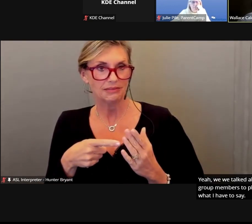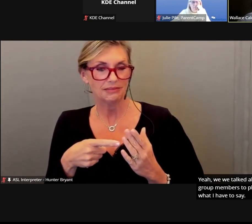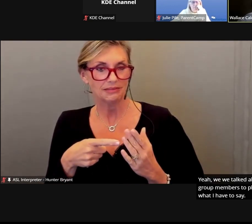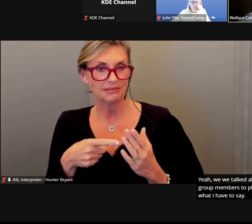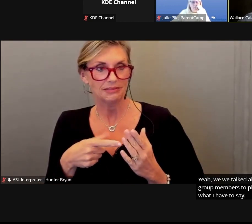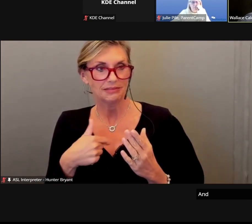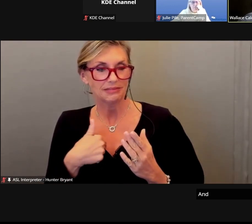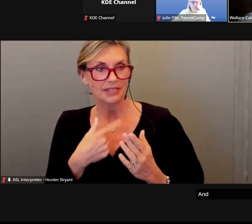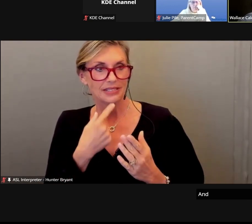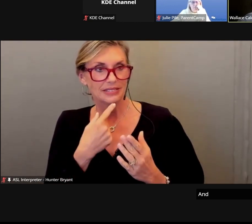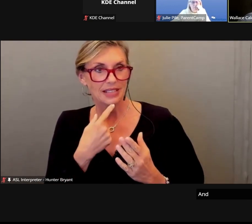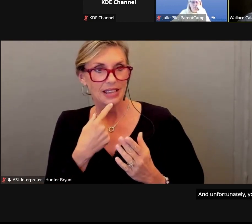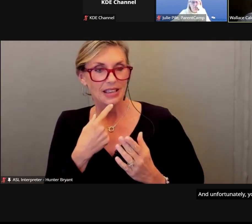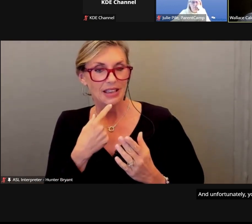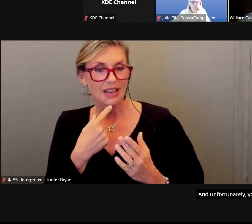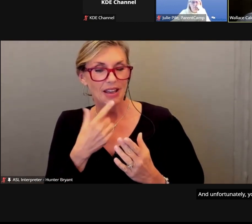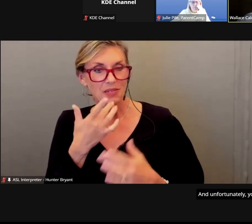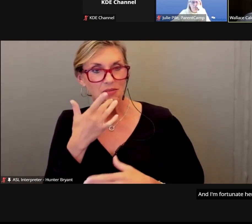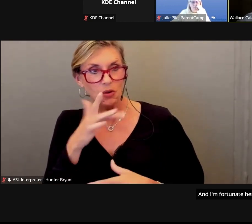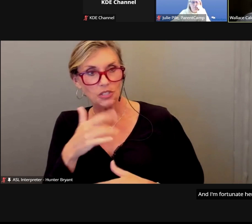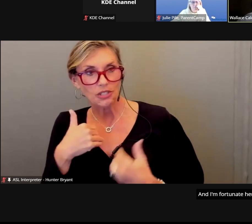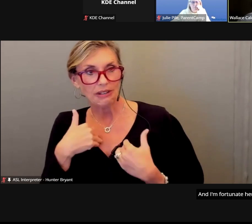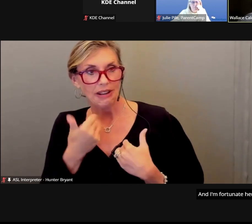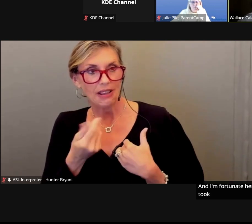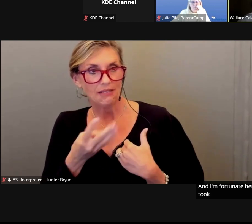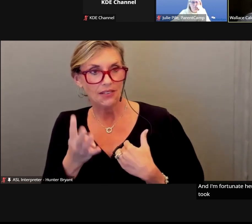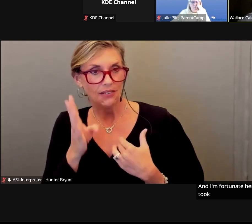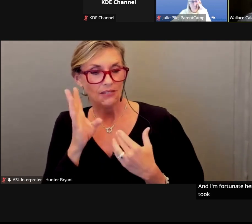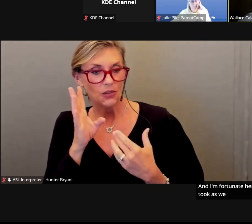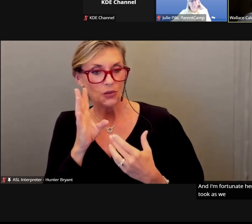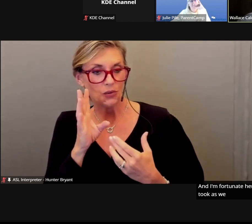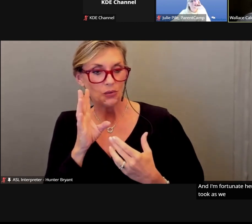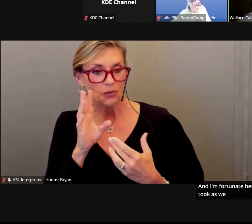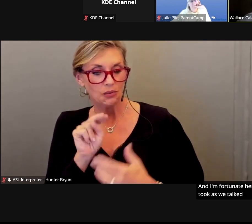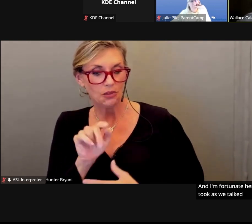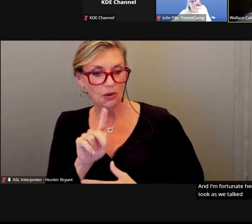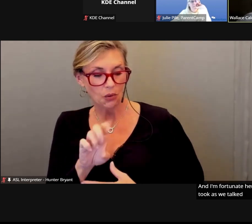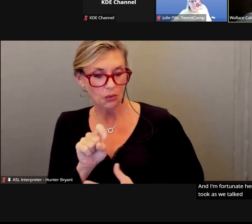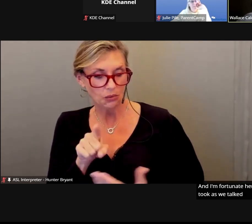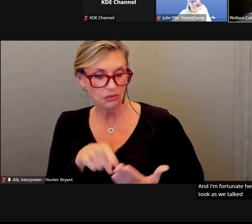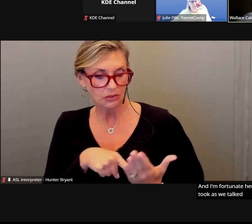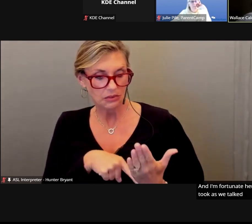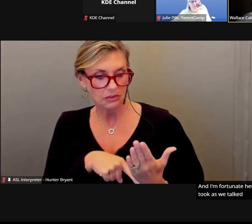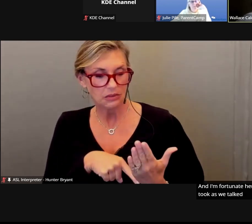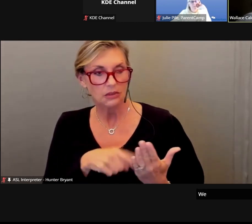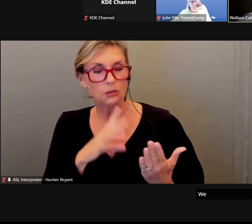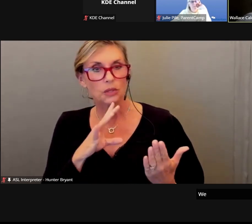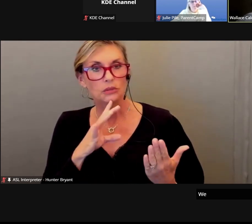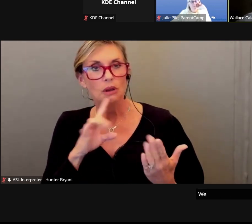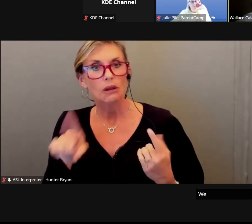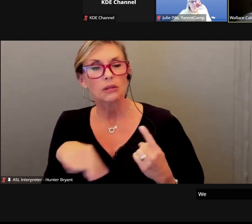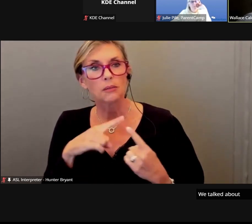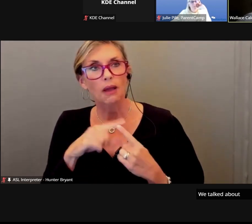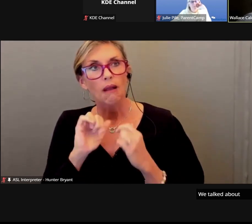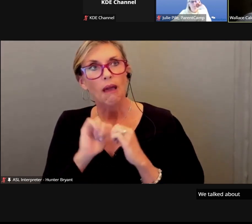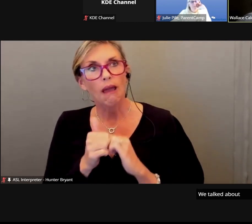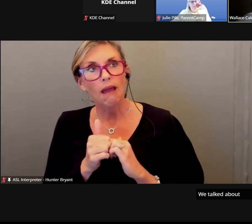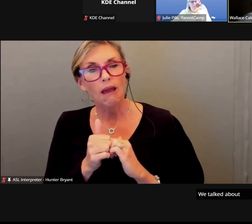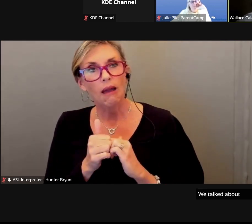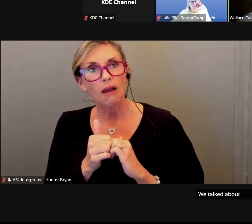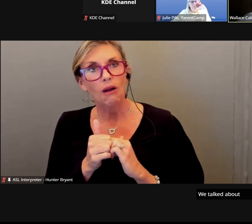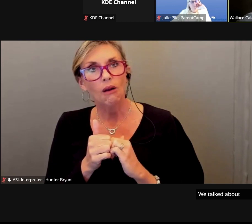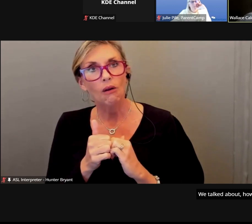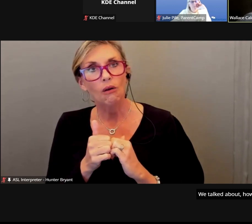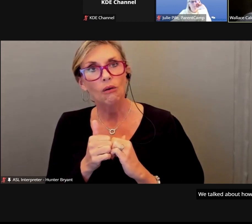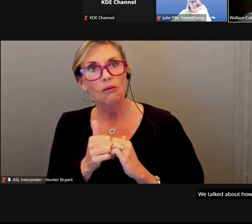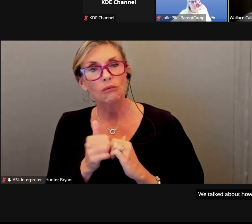am fortunate here to have a few notes that I took as we talked. We talked about how there seemed